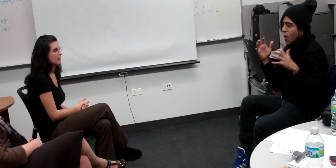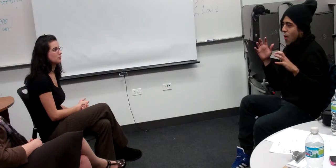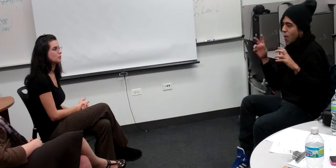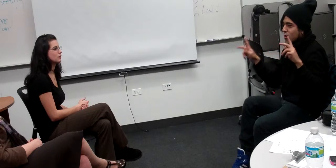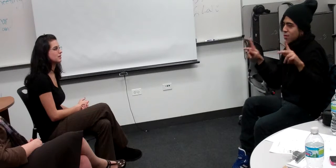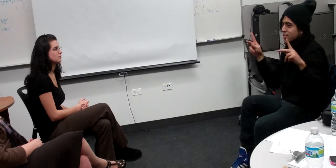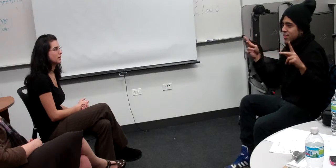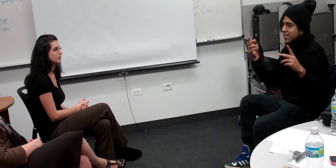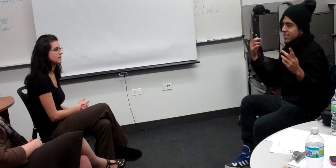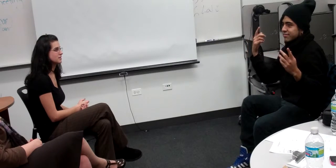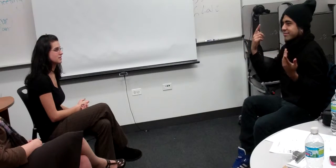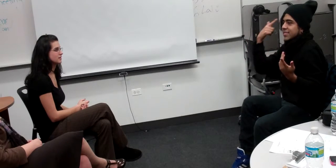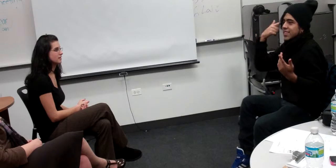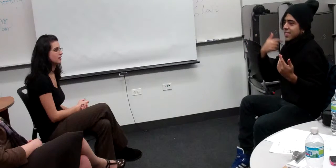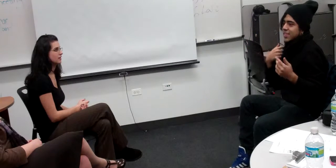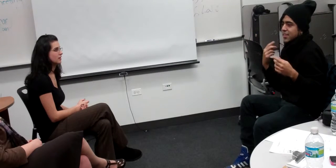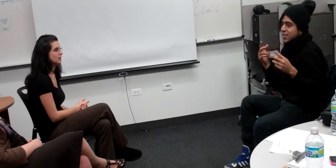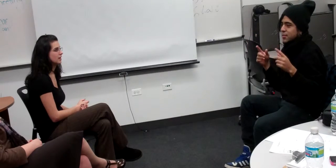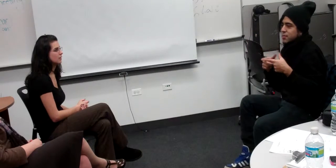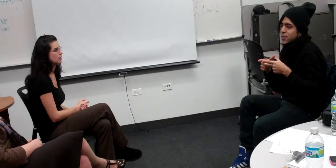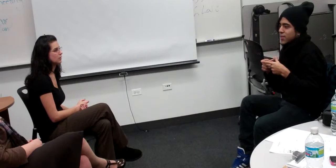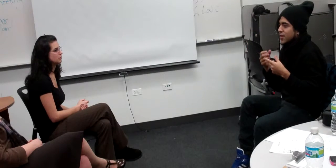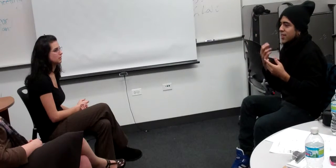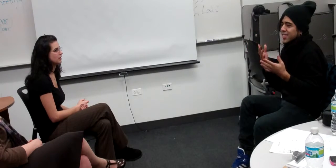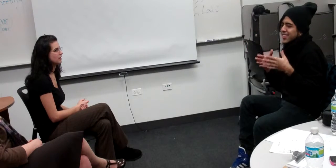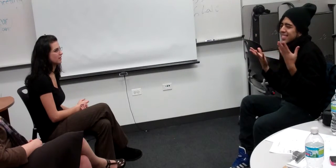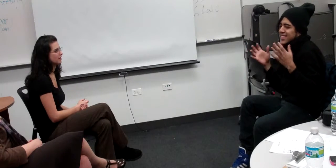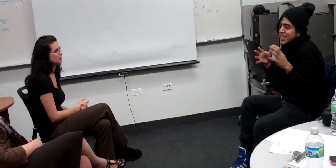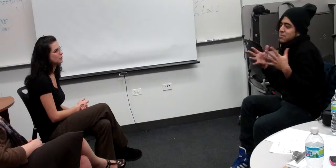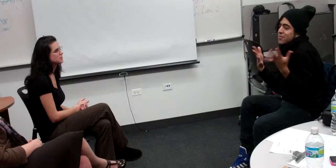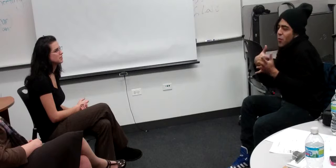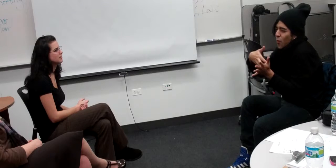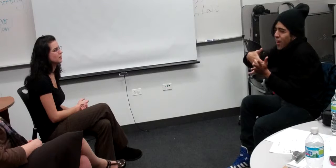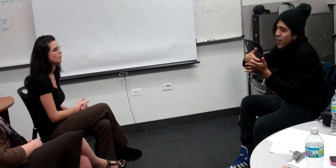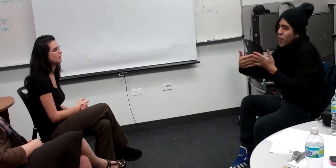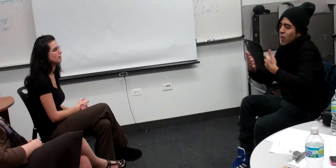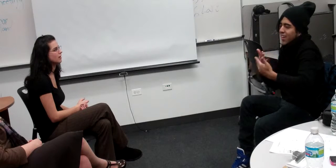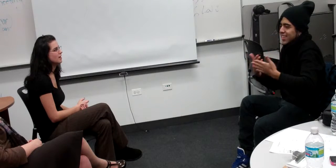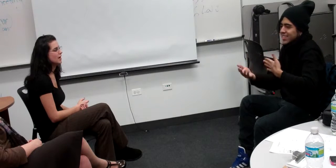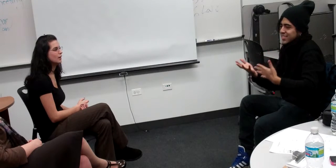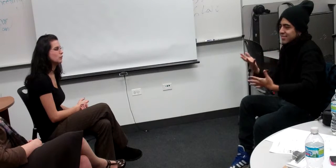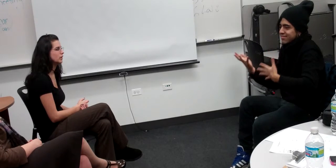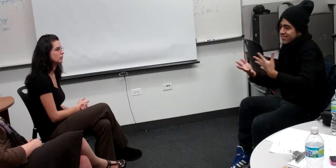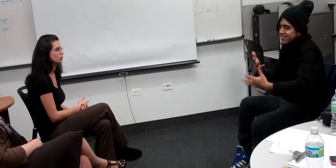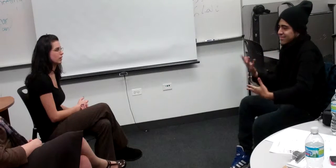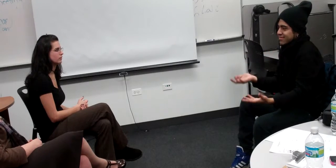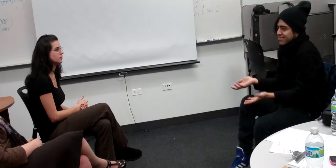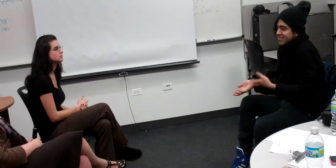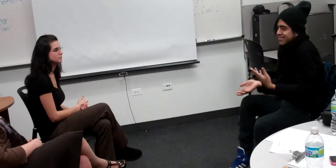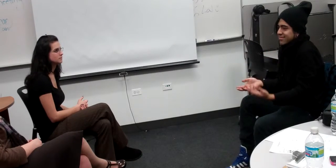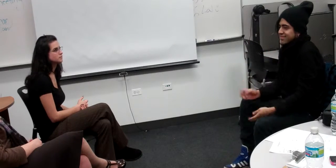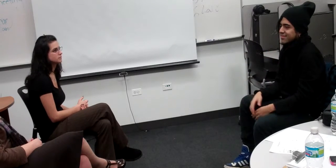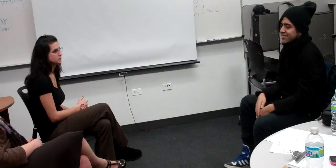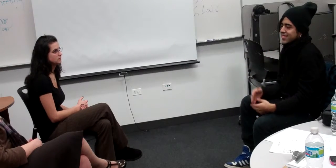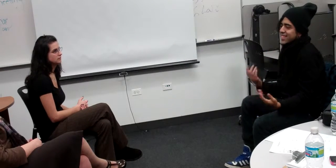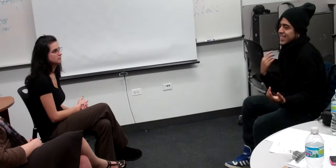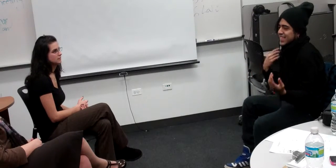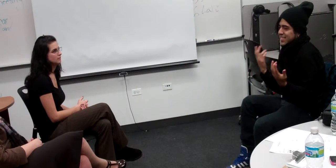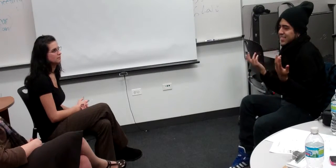I'm really embarrassed, and I don't want people to think that I'm a pussy or I'm weak or whatever.